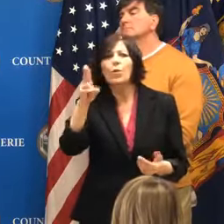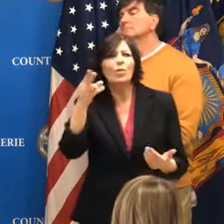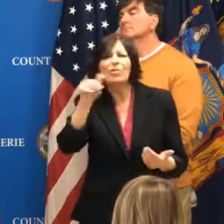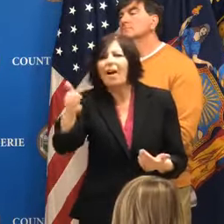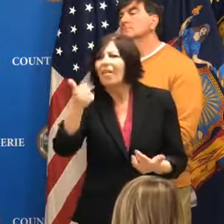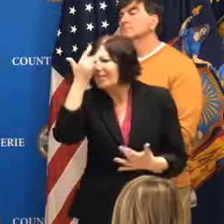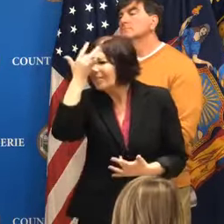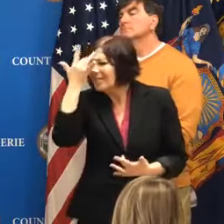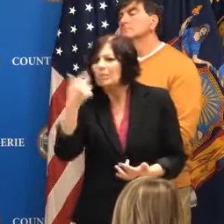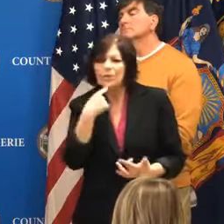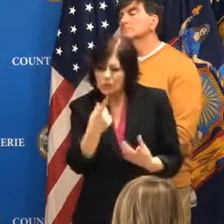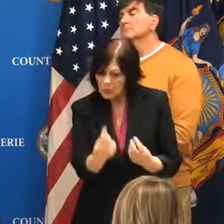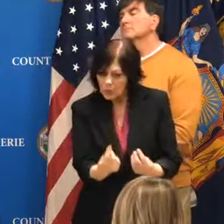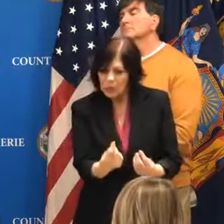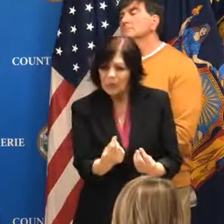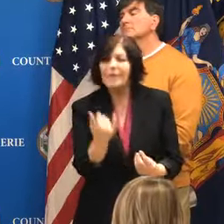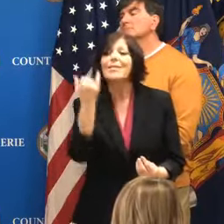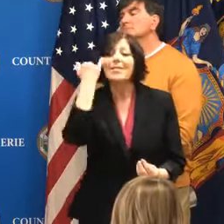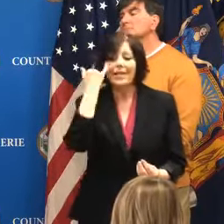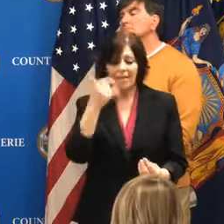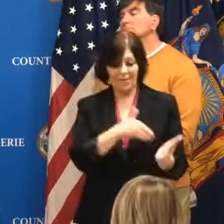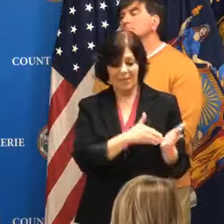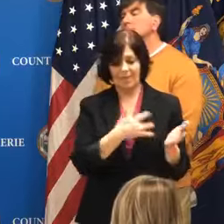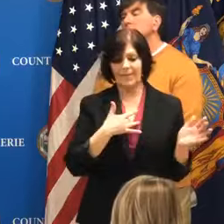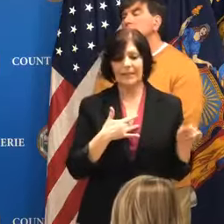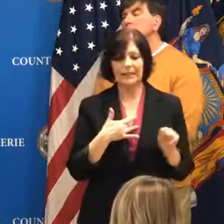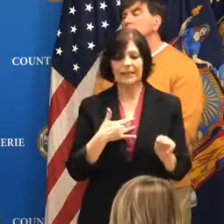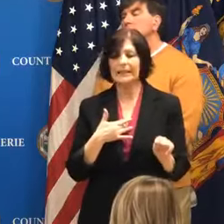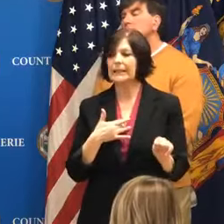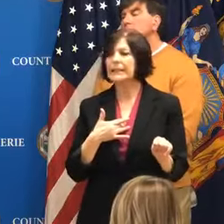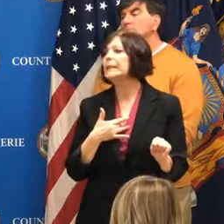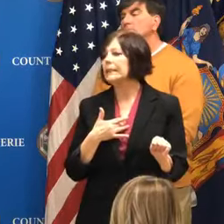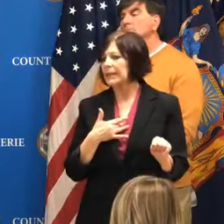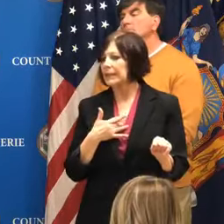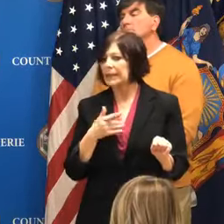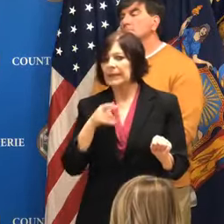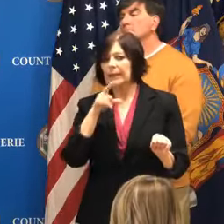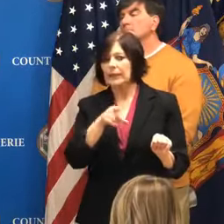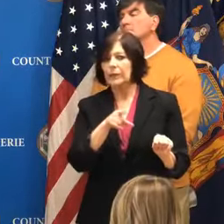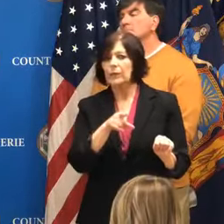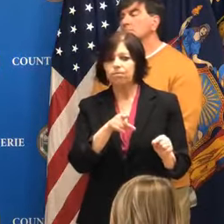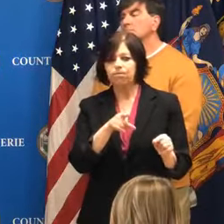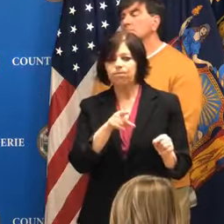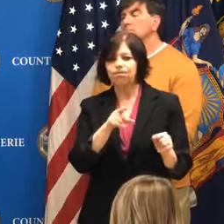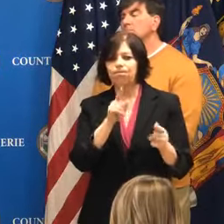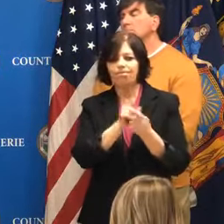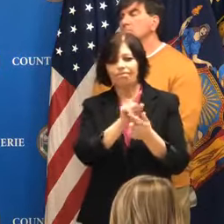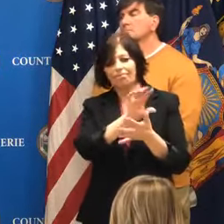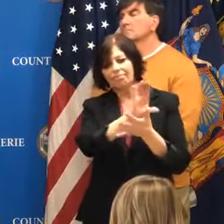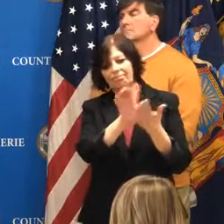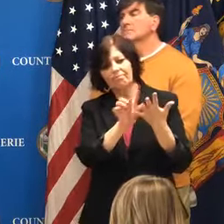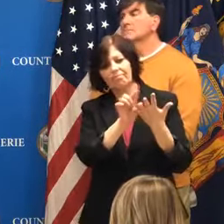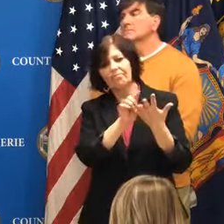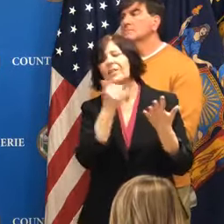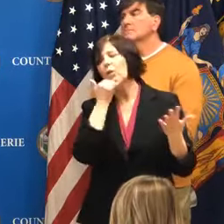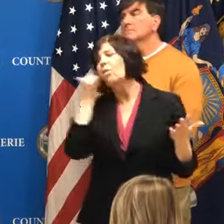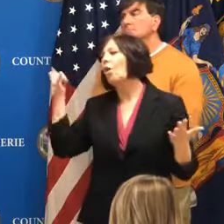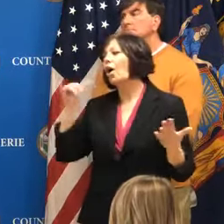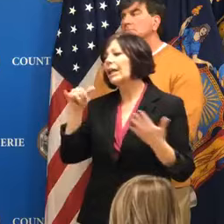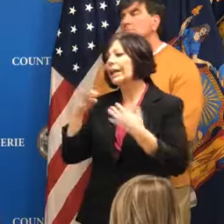respiratory illnesses. And then if they feel that their patient meets the criteria for testing, they will call the Erie County